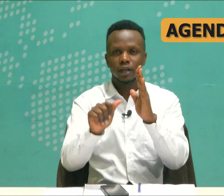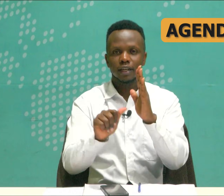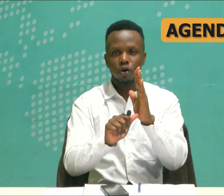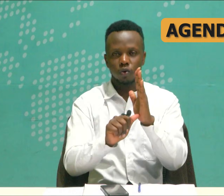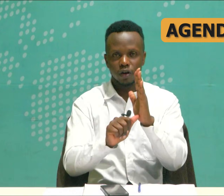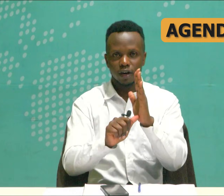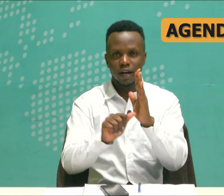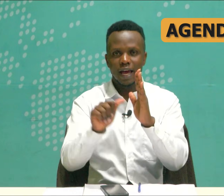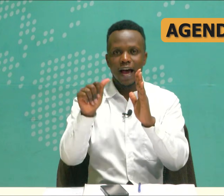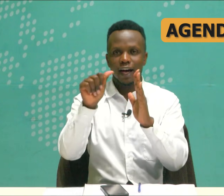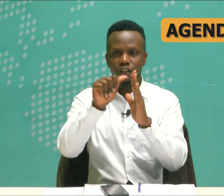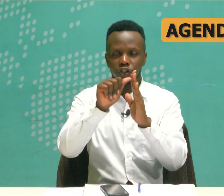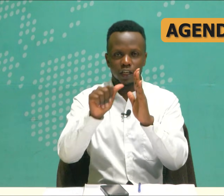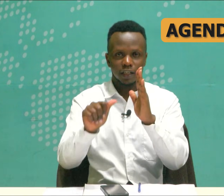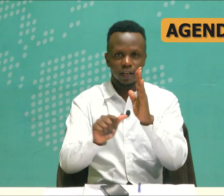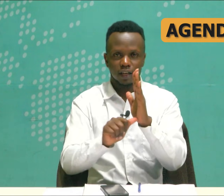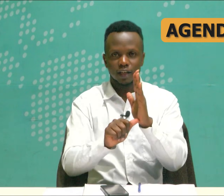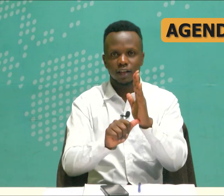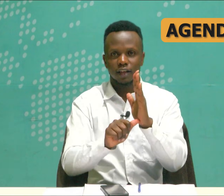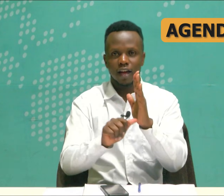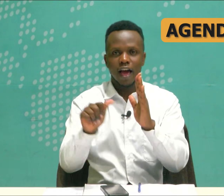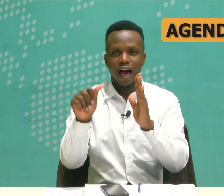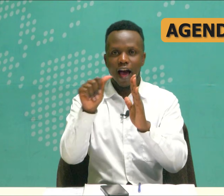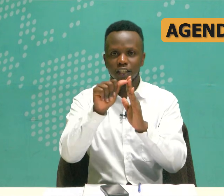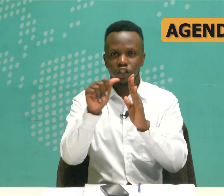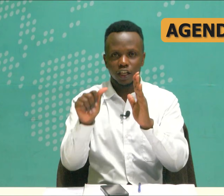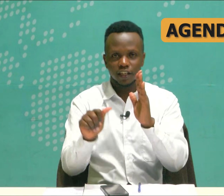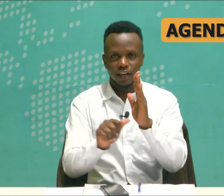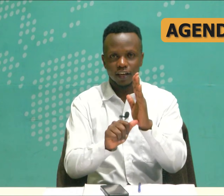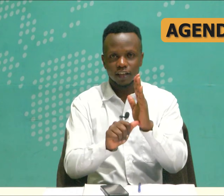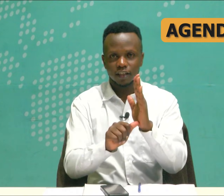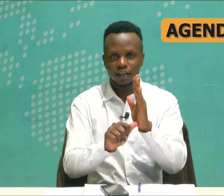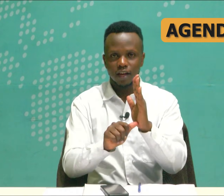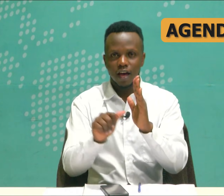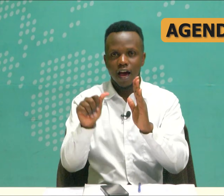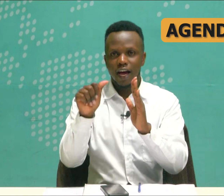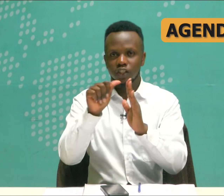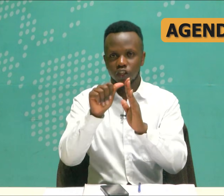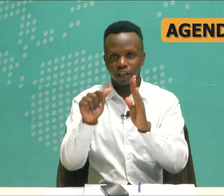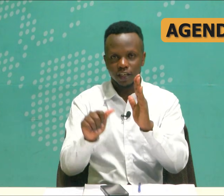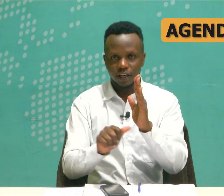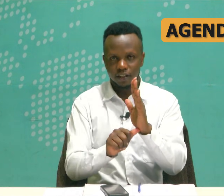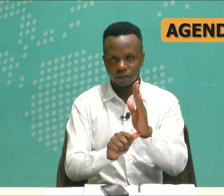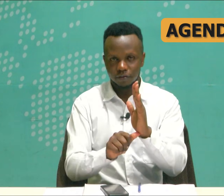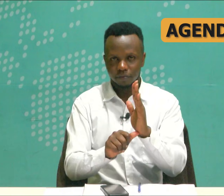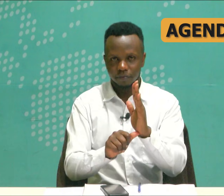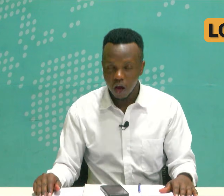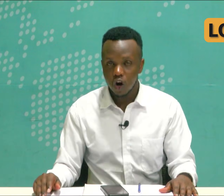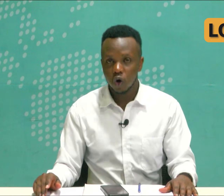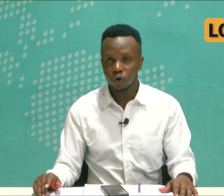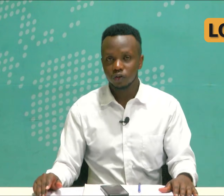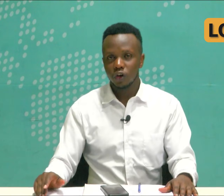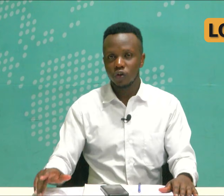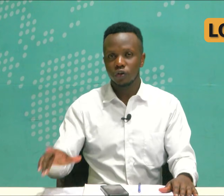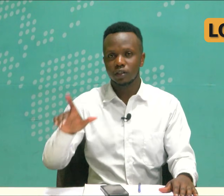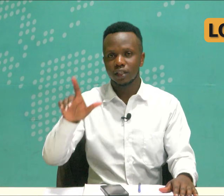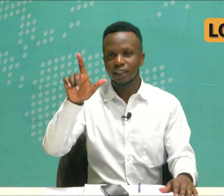down. Agenda. Agenda. Agenda. Loan, you use letter